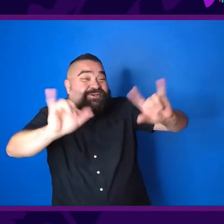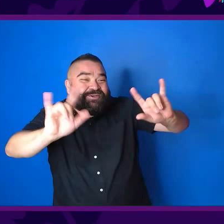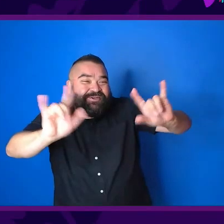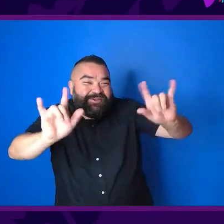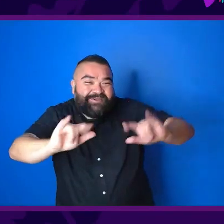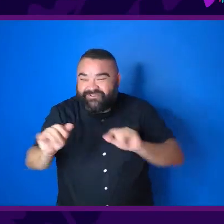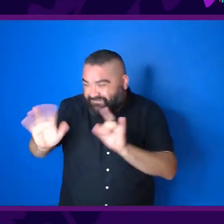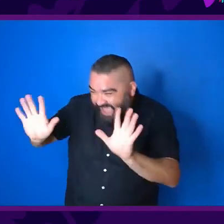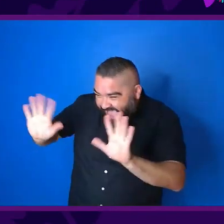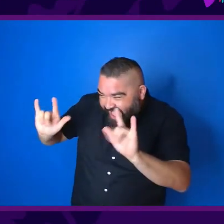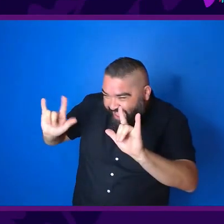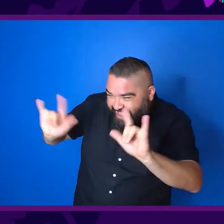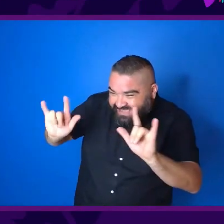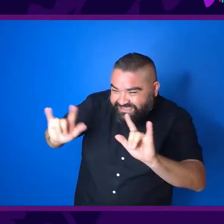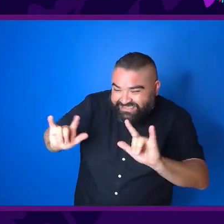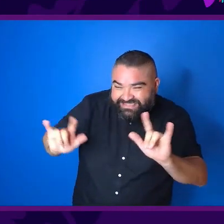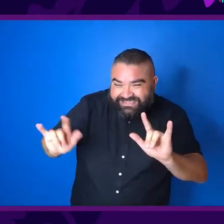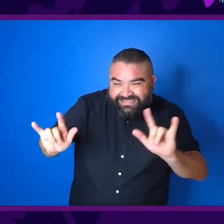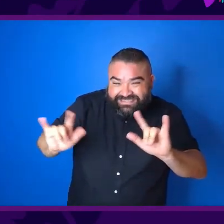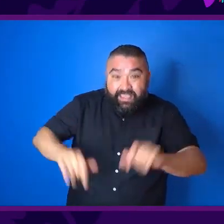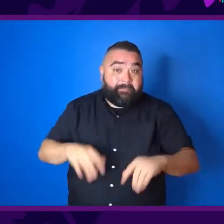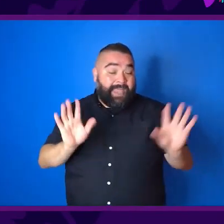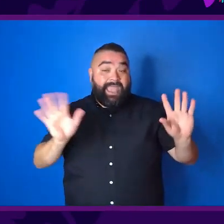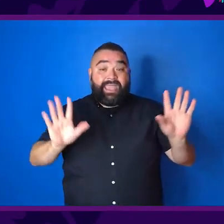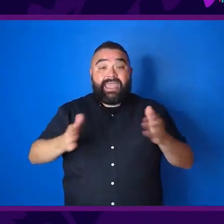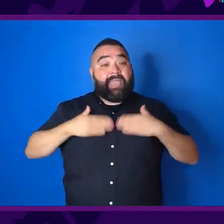Bye. Bye. Happy birthday.